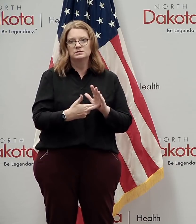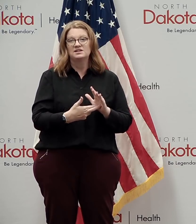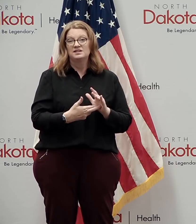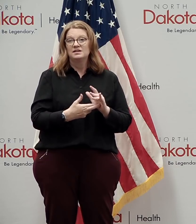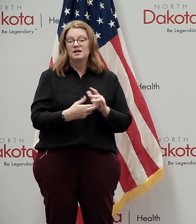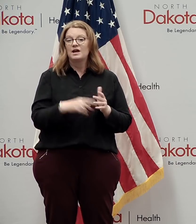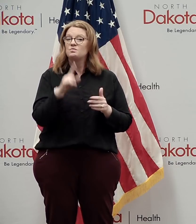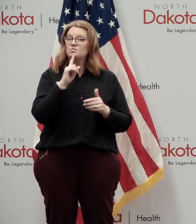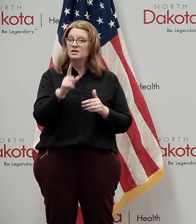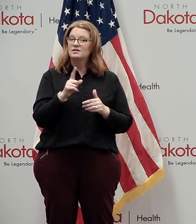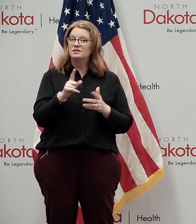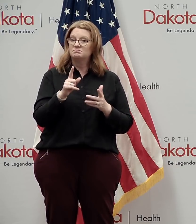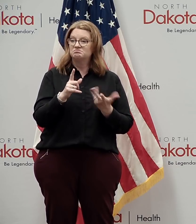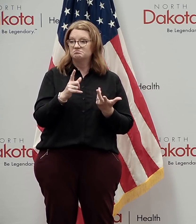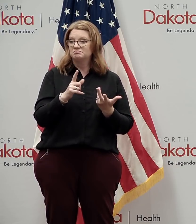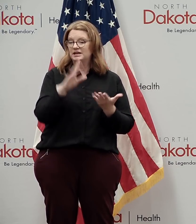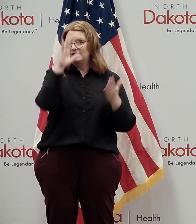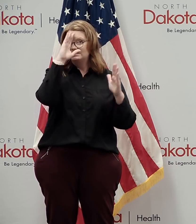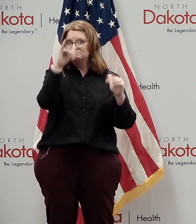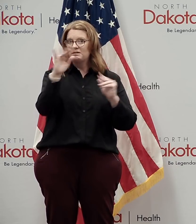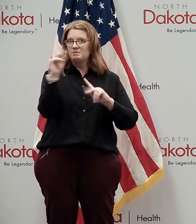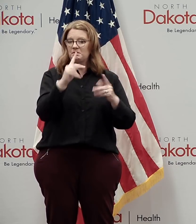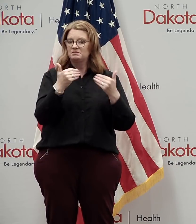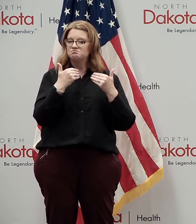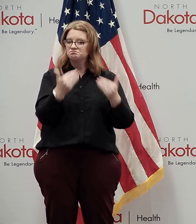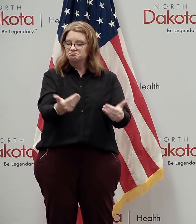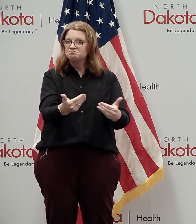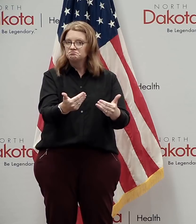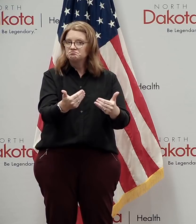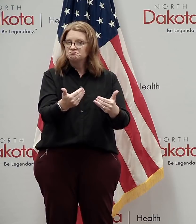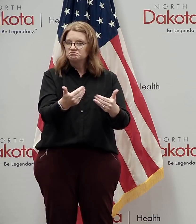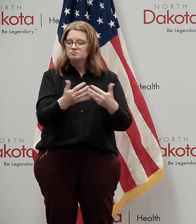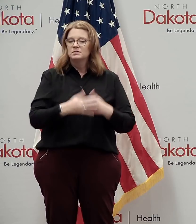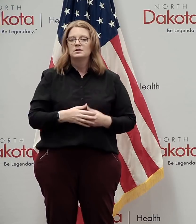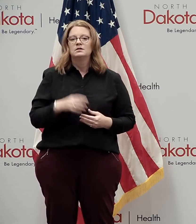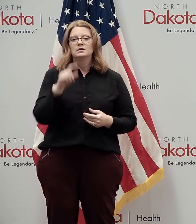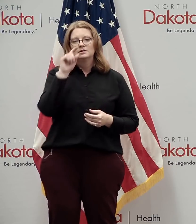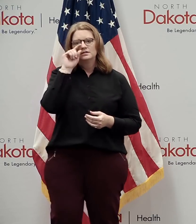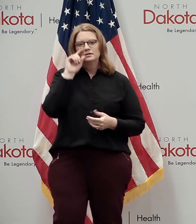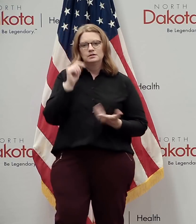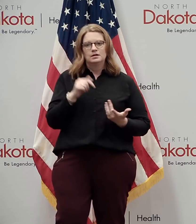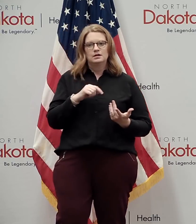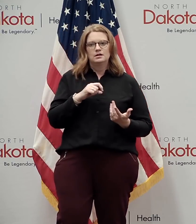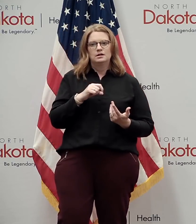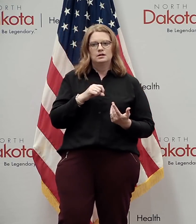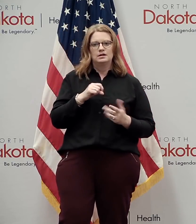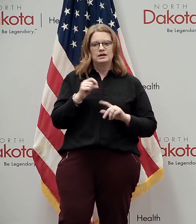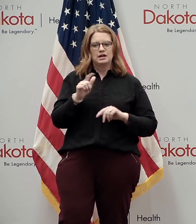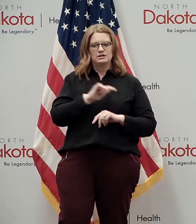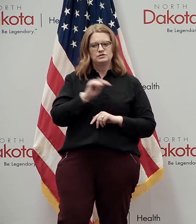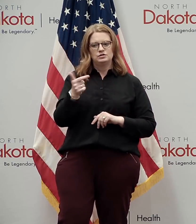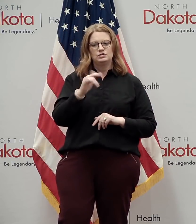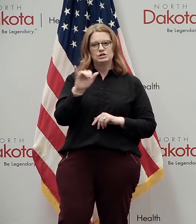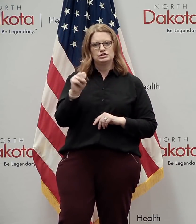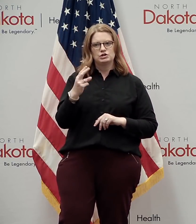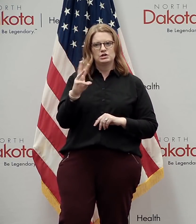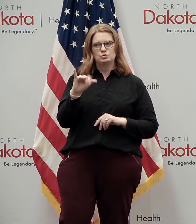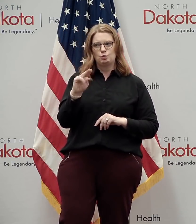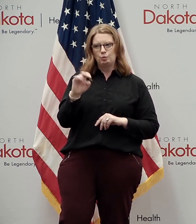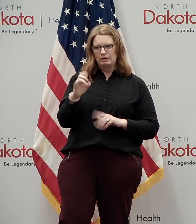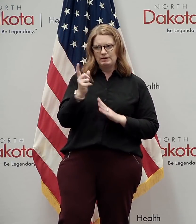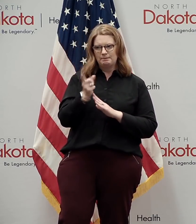forward. And so that's all about some of the things the governor mentioned, and we'll get in, and I'll turn it over to Josh Wynne in a minute, Dr.